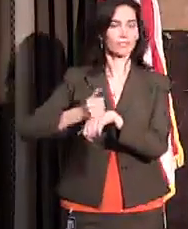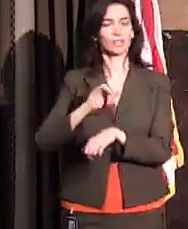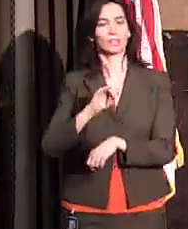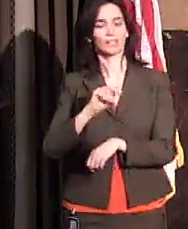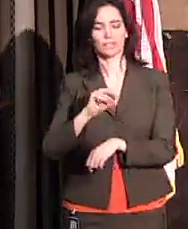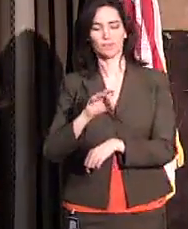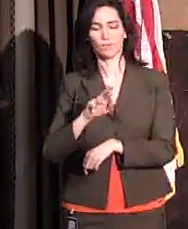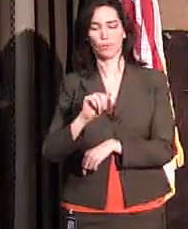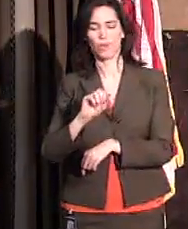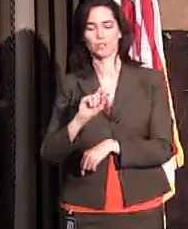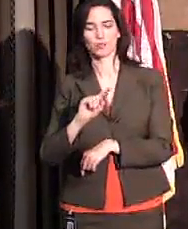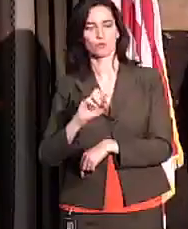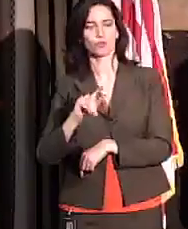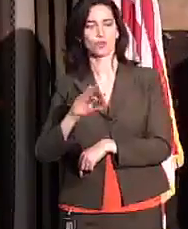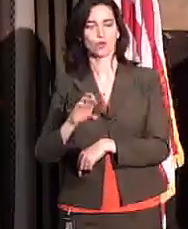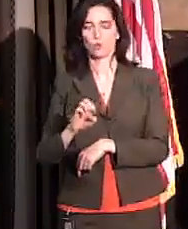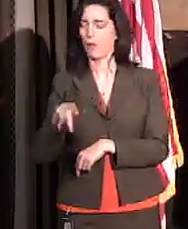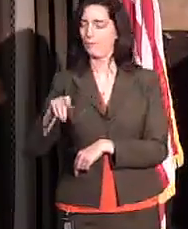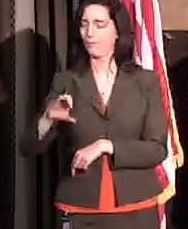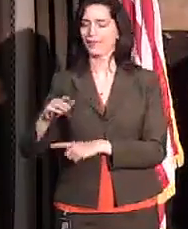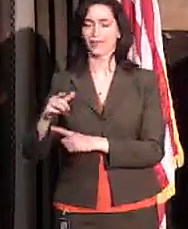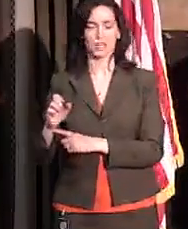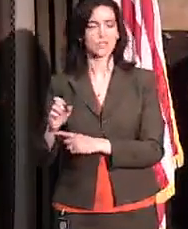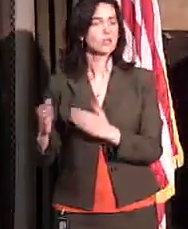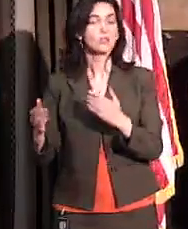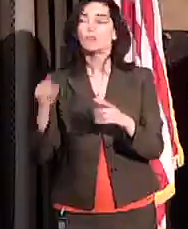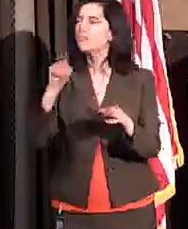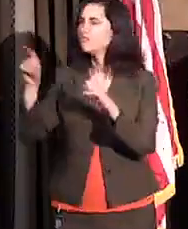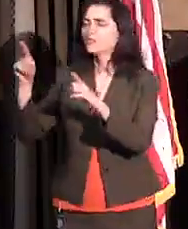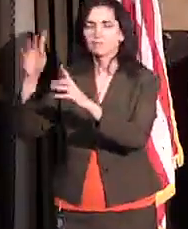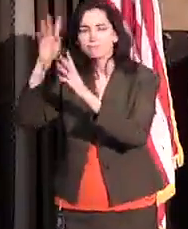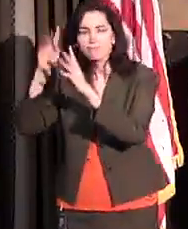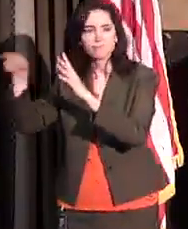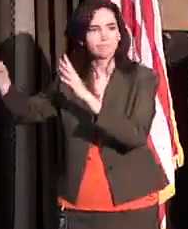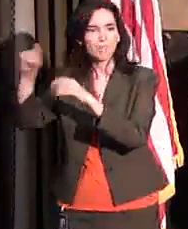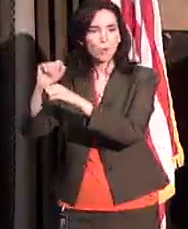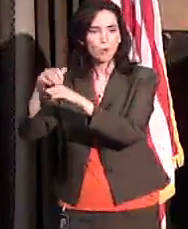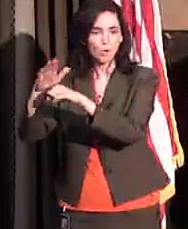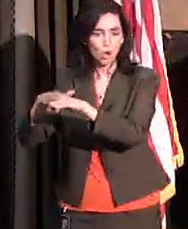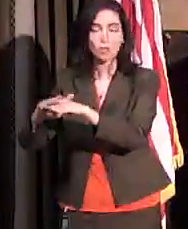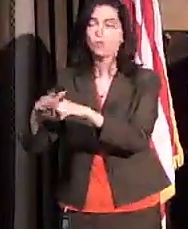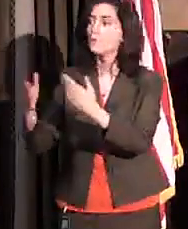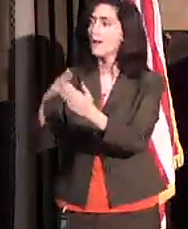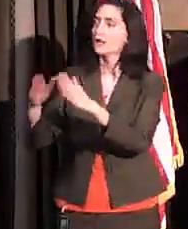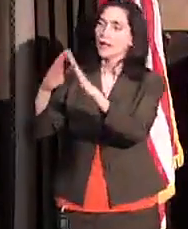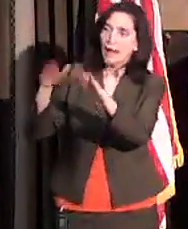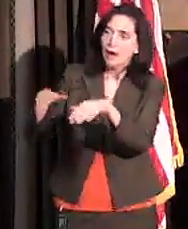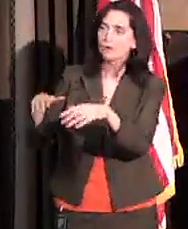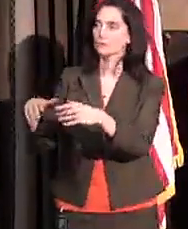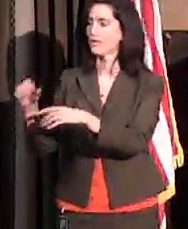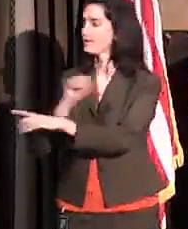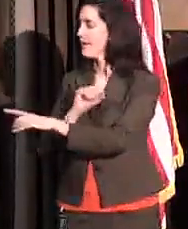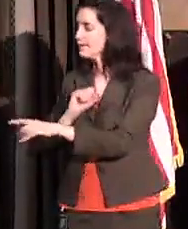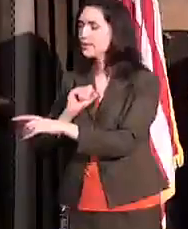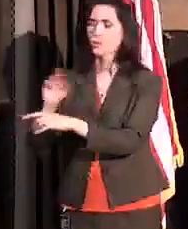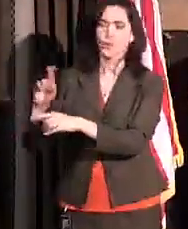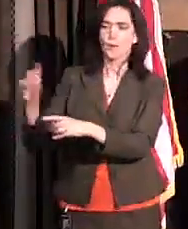matter whose package you look at, whether it's House, Senate, Republican, or Democrat, broadband is a common component. And so we